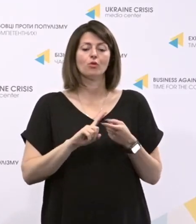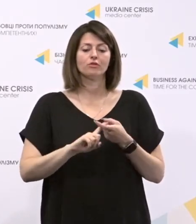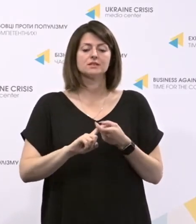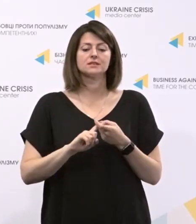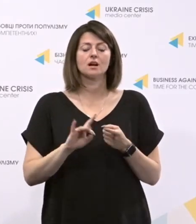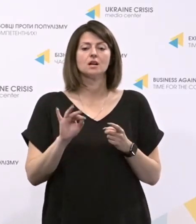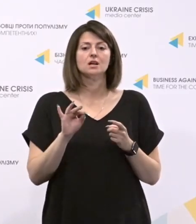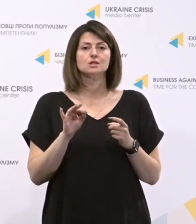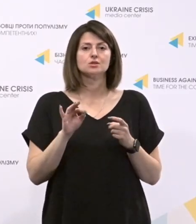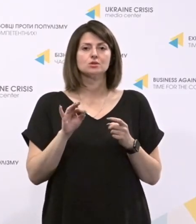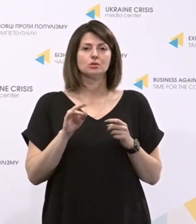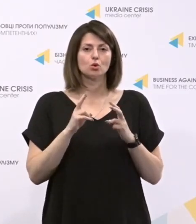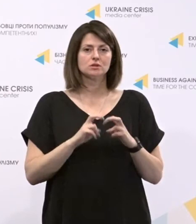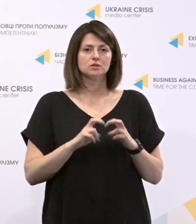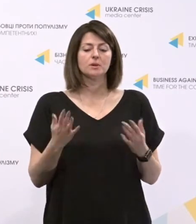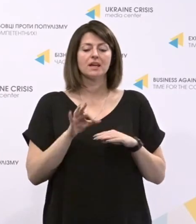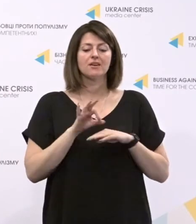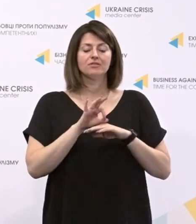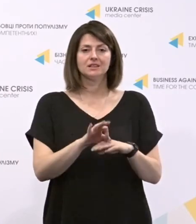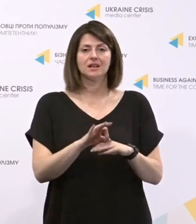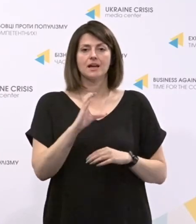was unreasonably delayed.